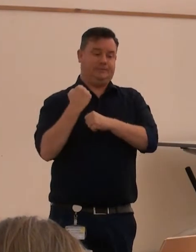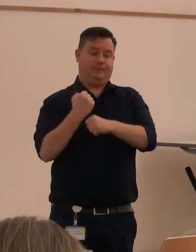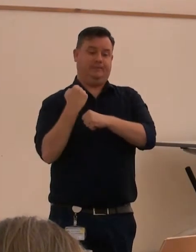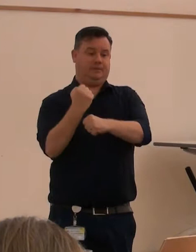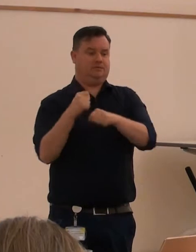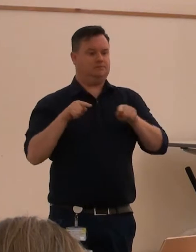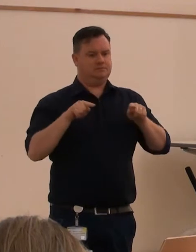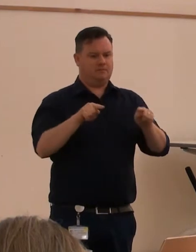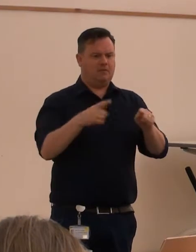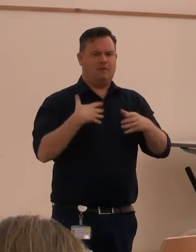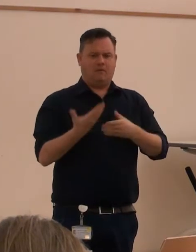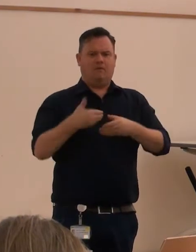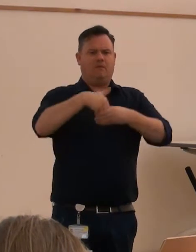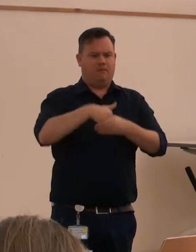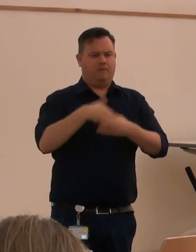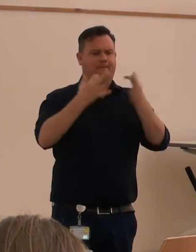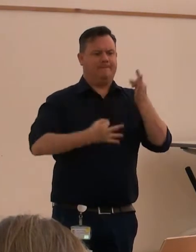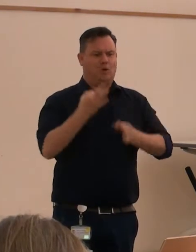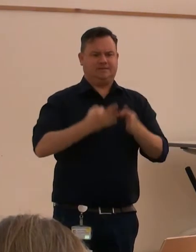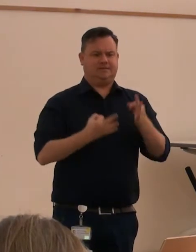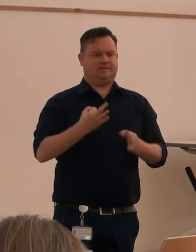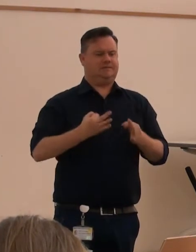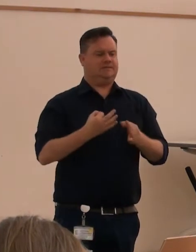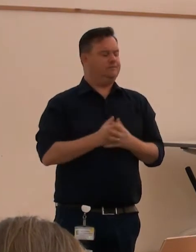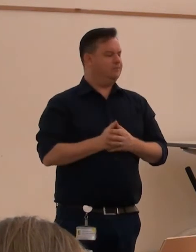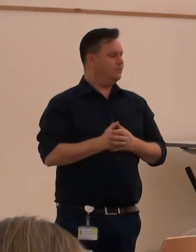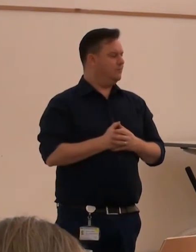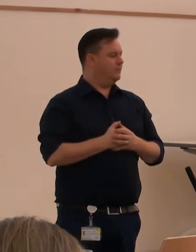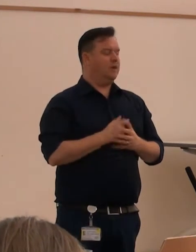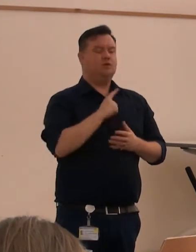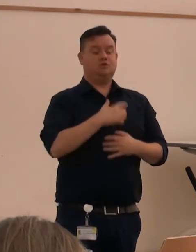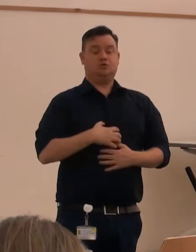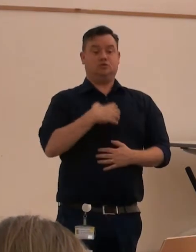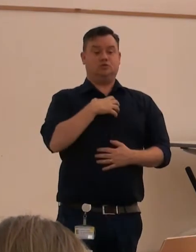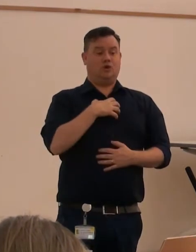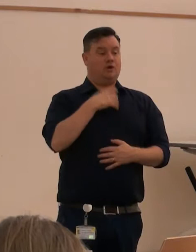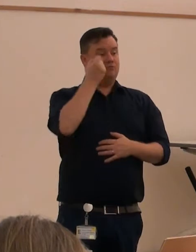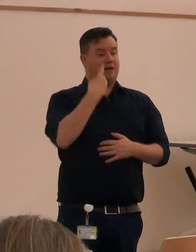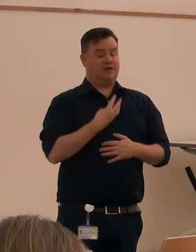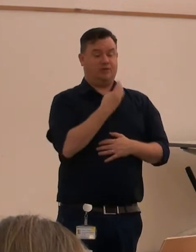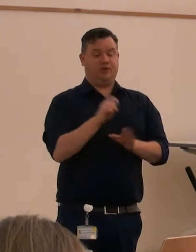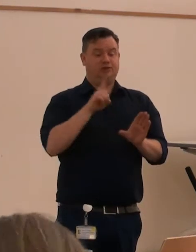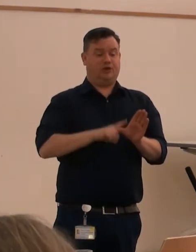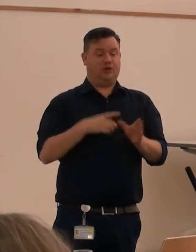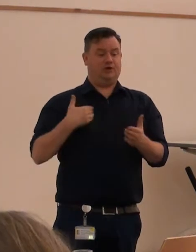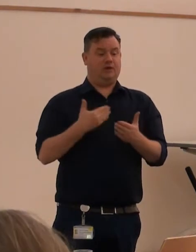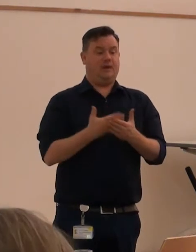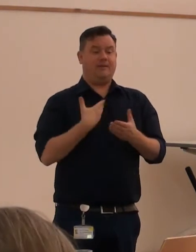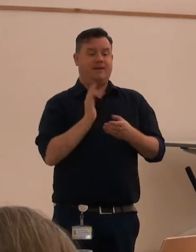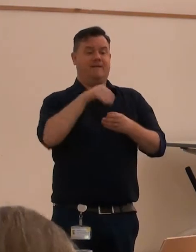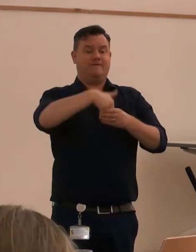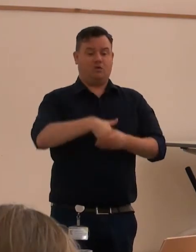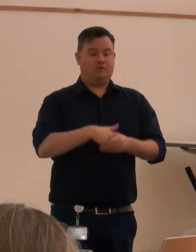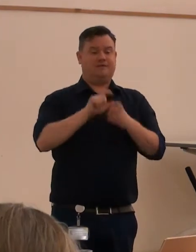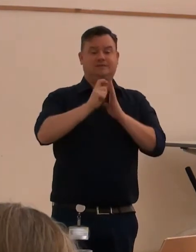immersed in my politics, that disability and me included. So it came as a shock for me to realise that for the last 30 years I've been involved in